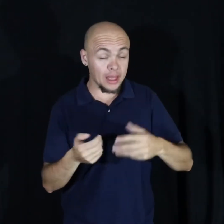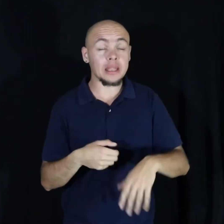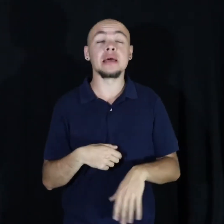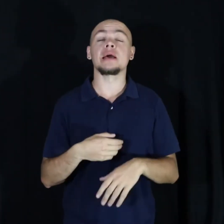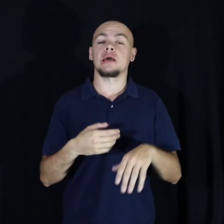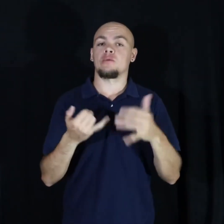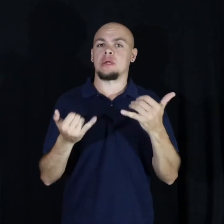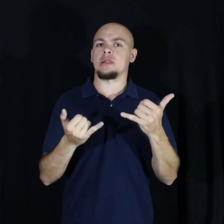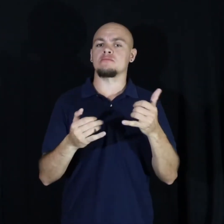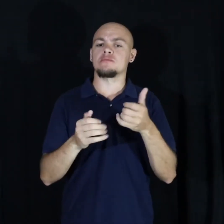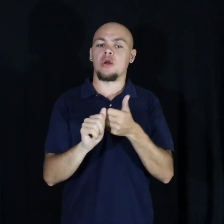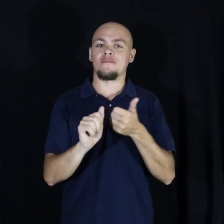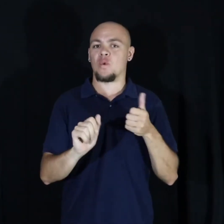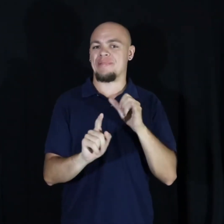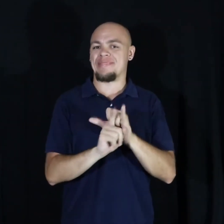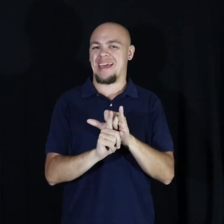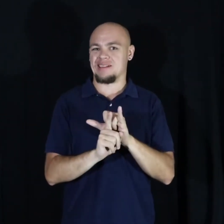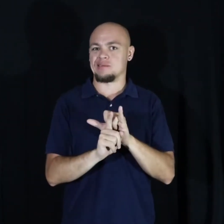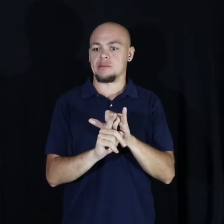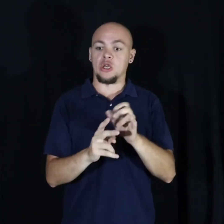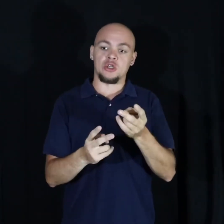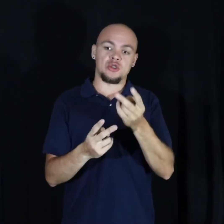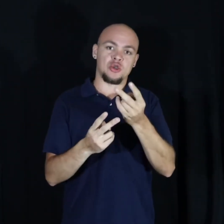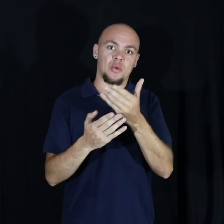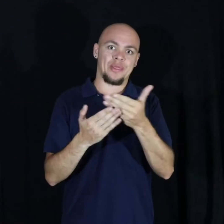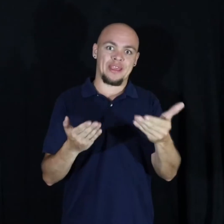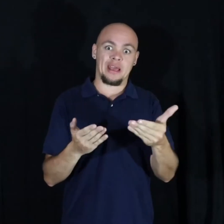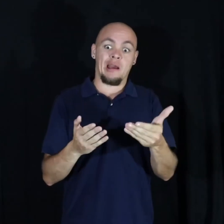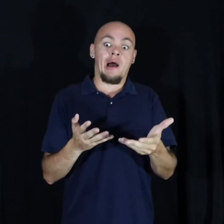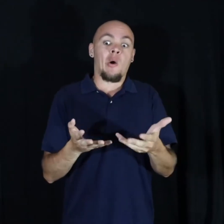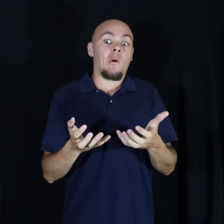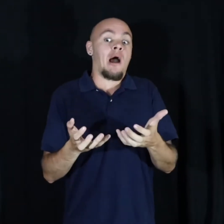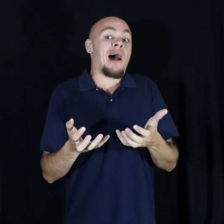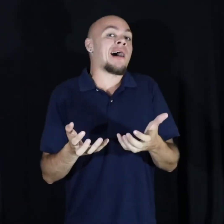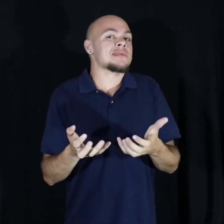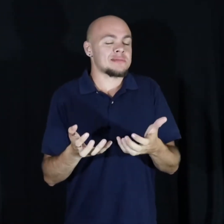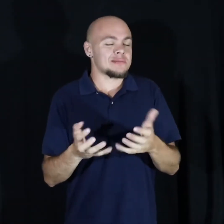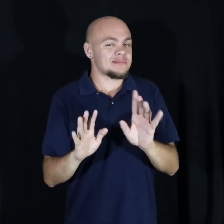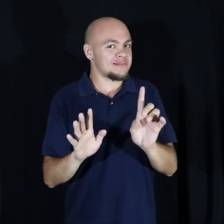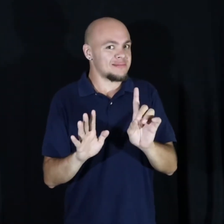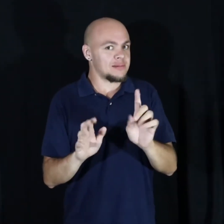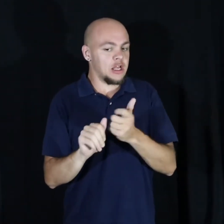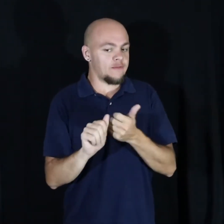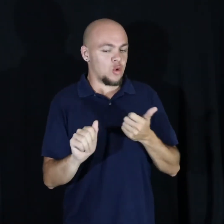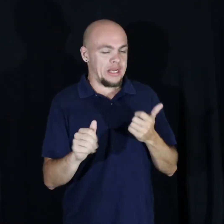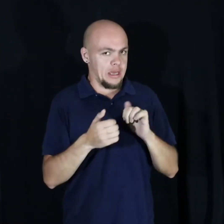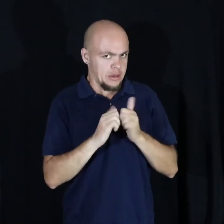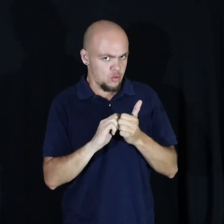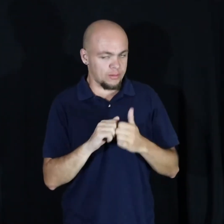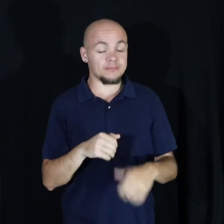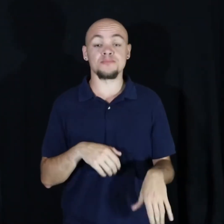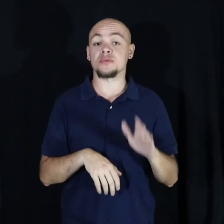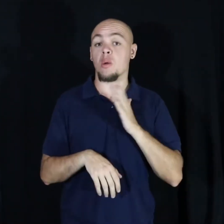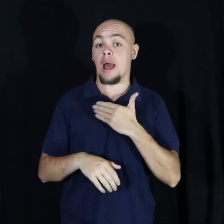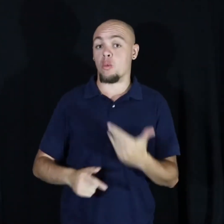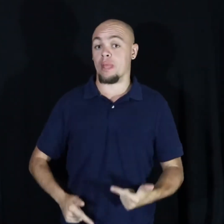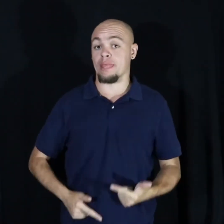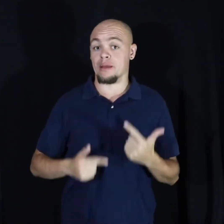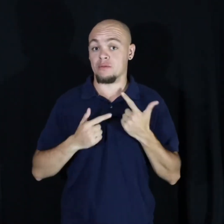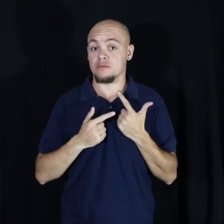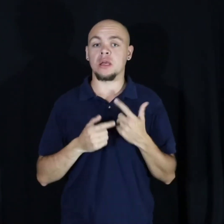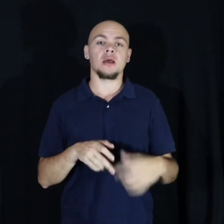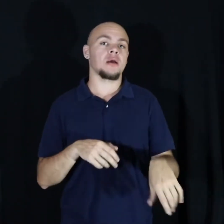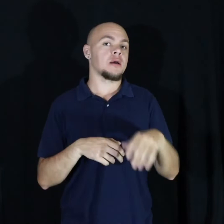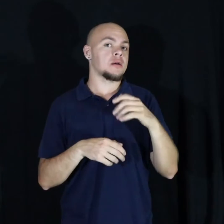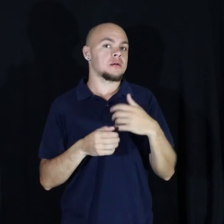now to prevent ourselves from succumbing to the tempting urge to multitask. Similar to problems in our own lives, multitasking stems